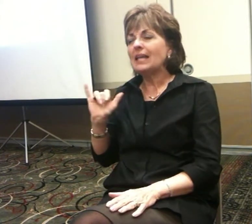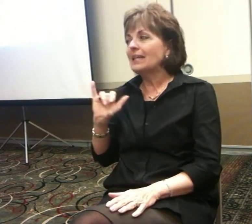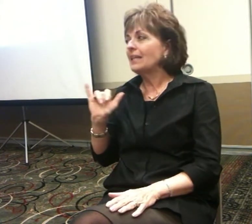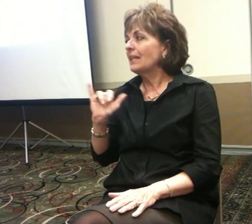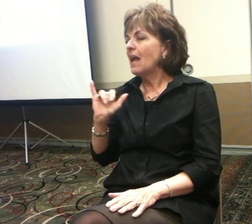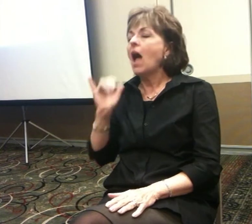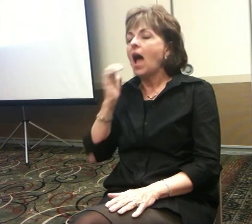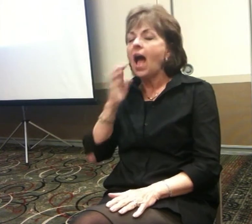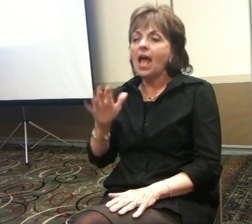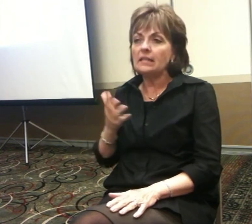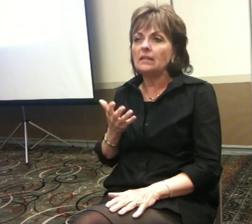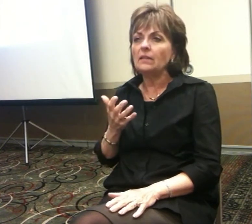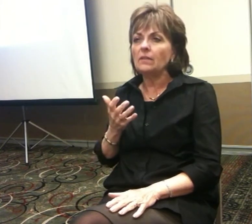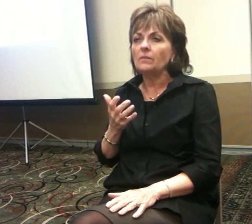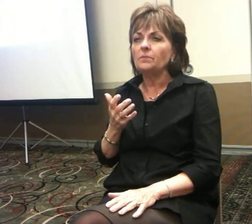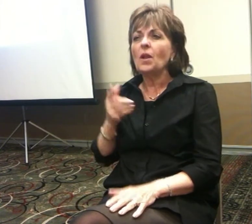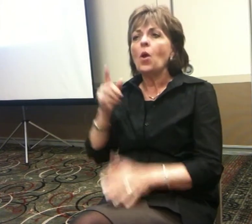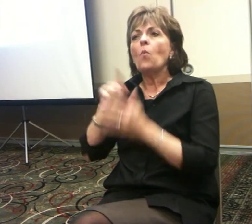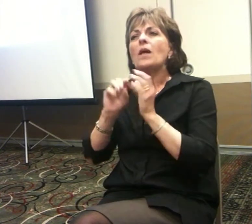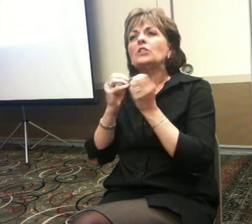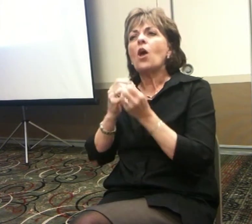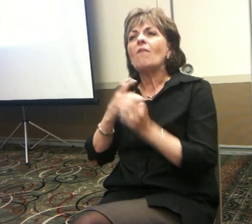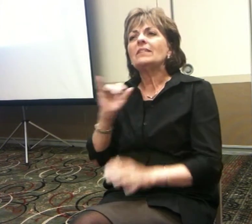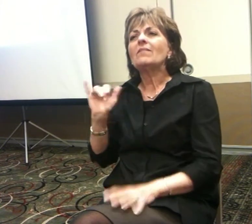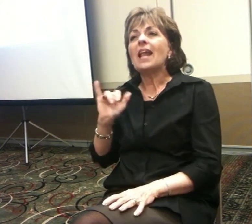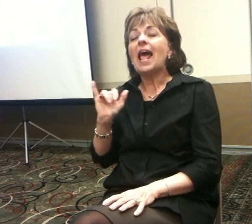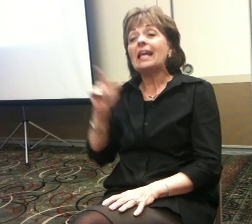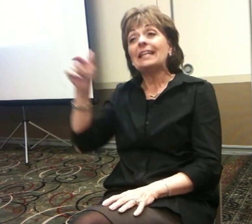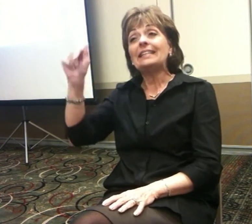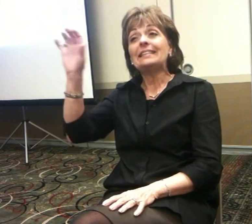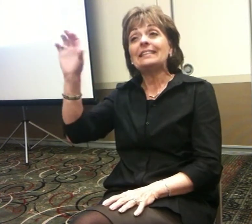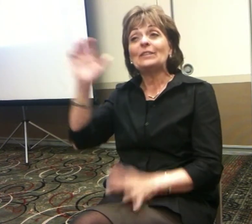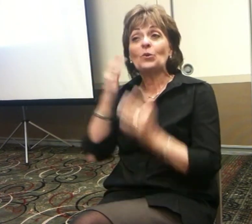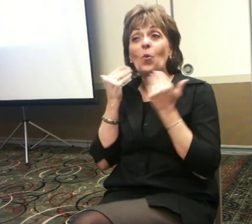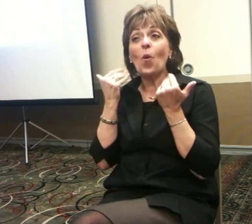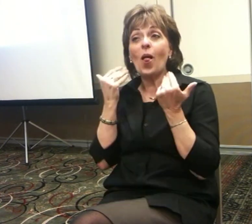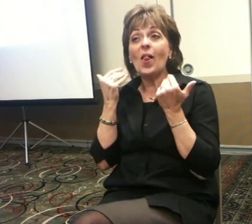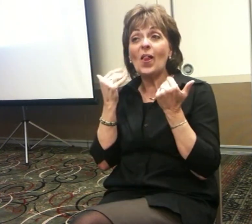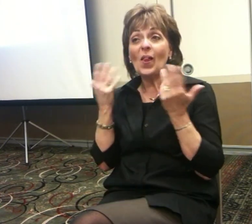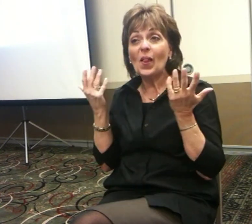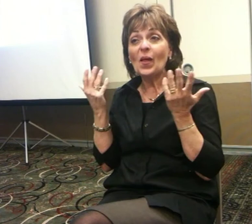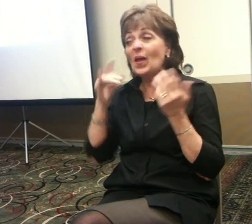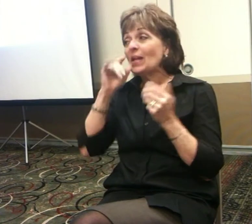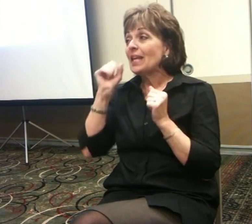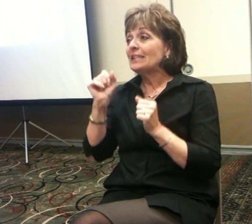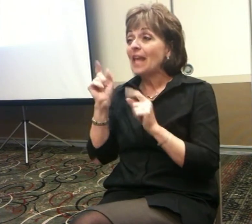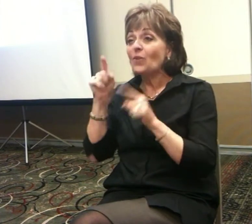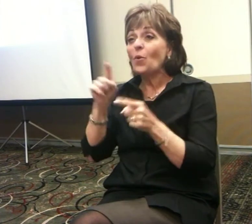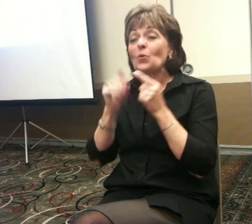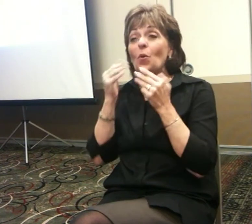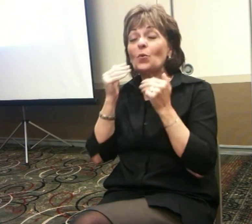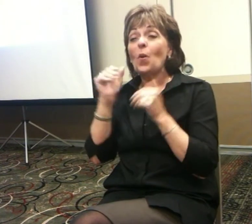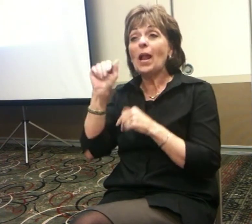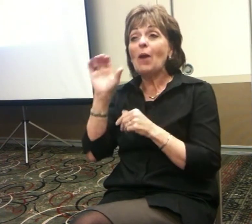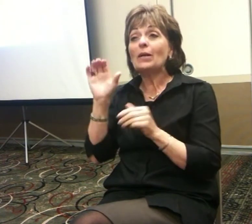Hot. What does the office feel like? Cool. All right? Kids can go down to a cool, air-conditioned office or sit in a hot